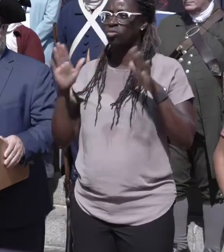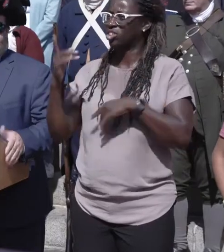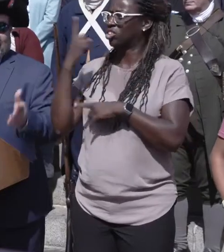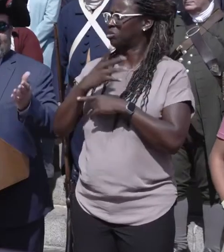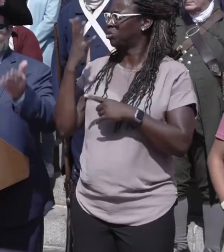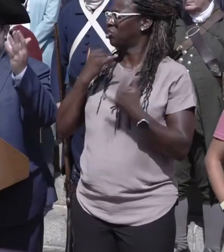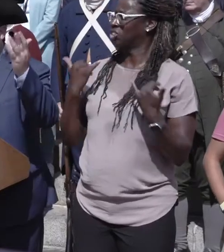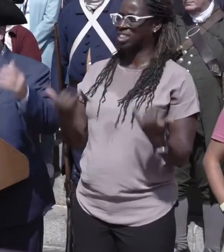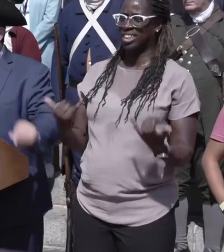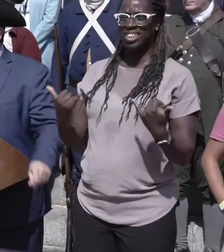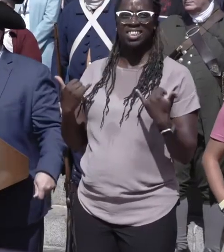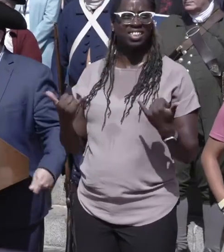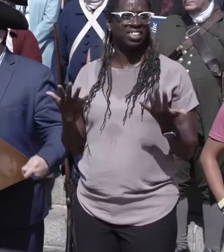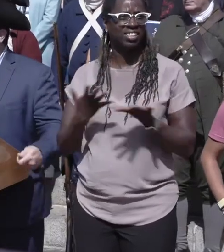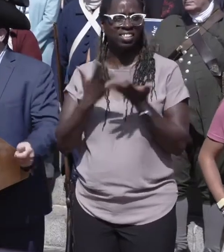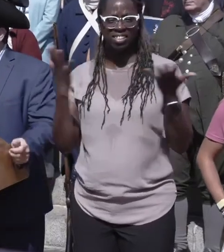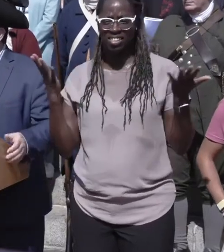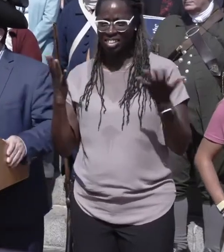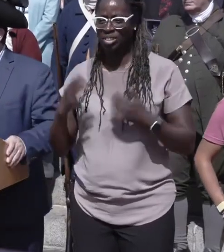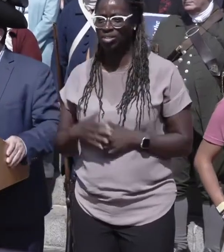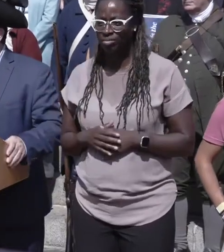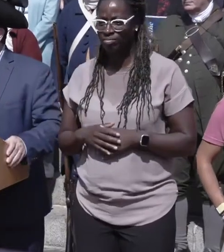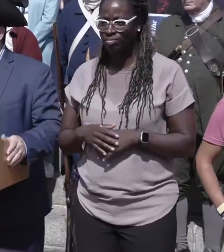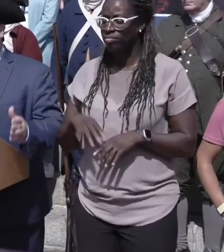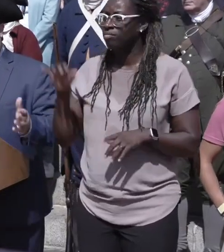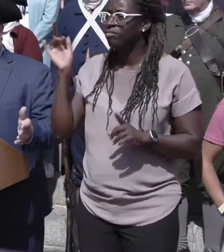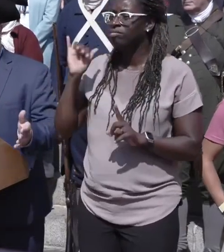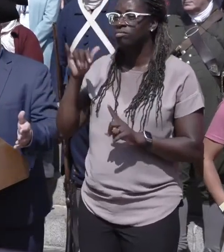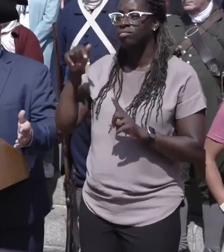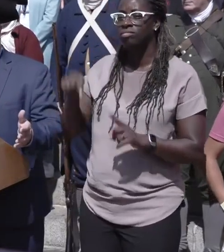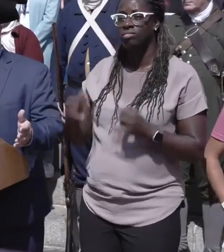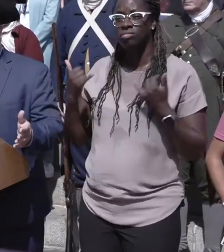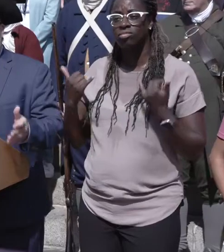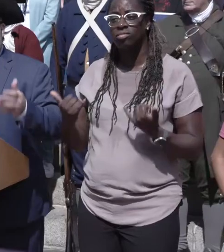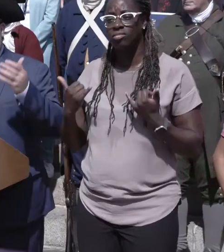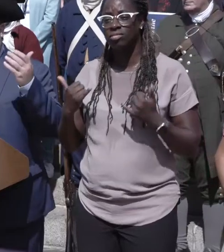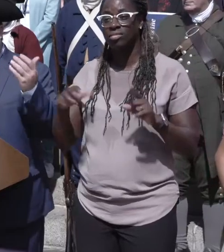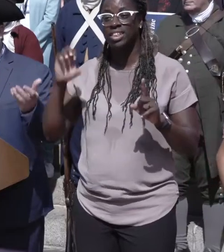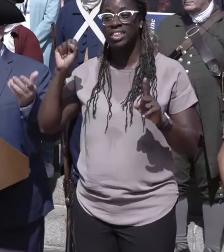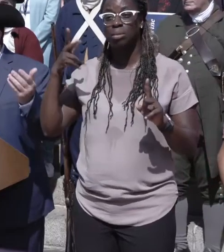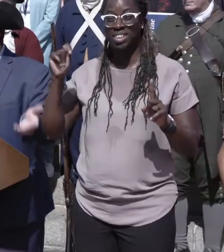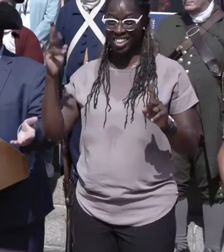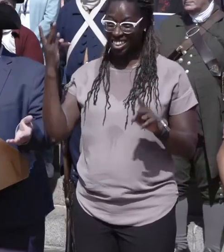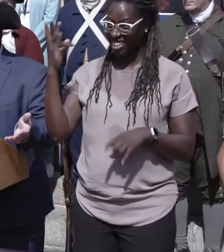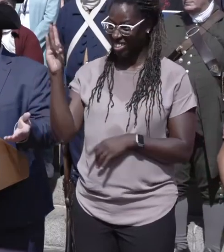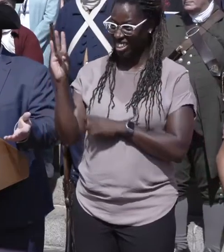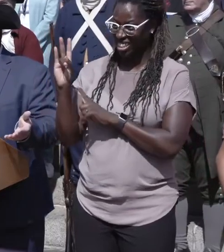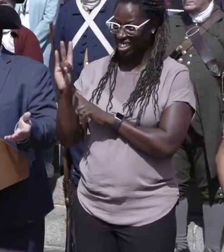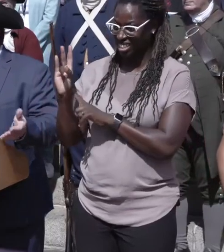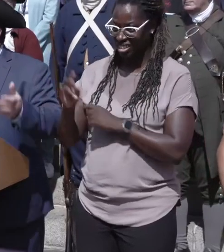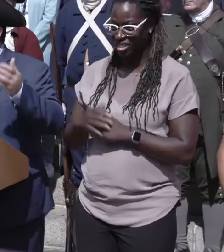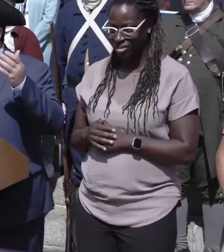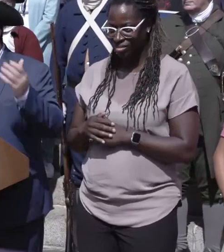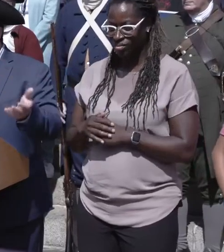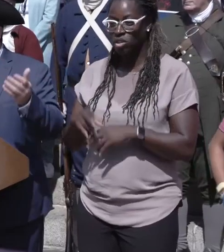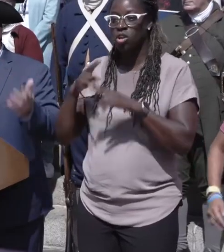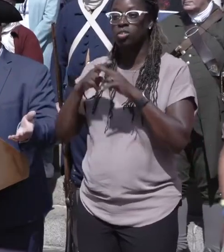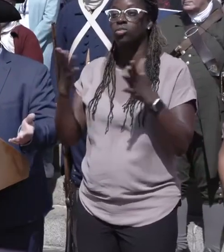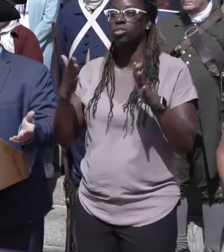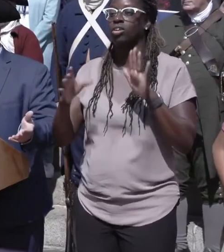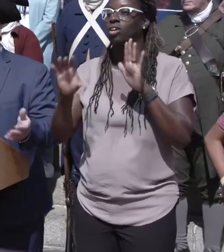Because today, well, yeah, because it's beautiful out, but also because today is September 17th, which is Constitution Day. So